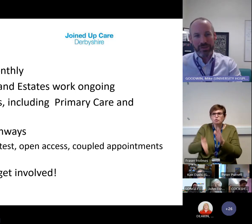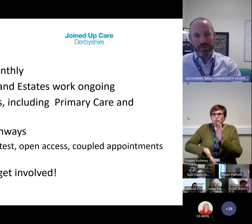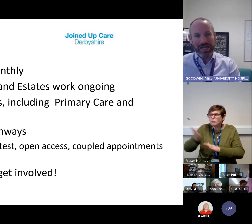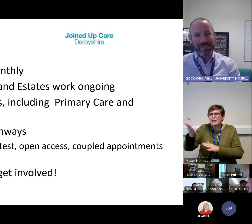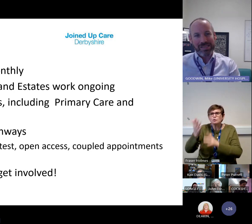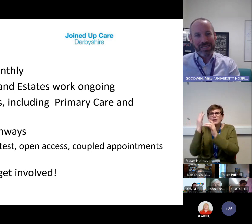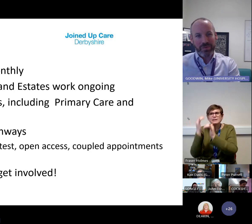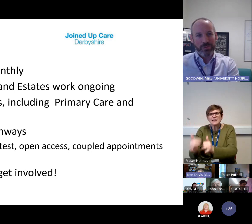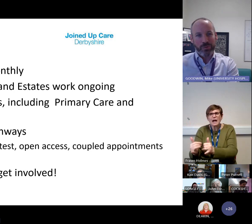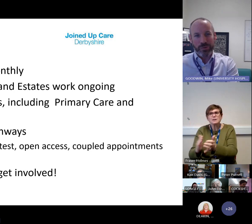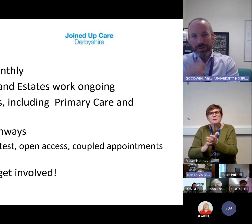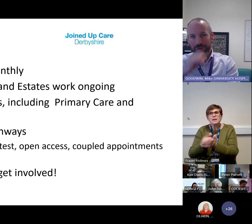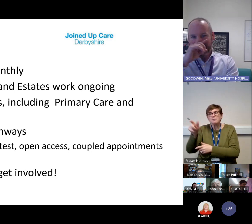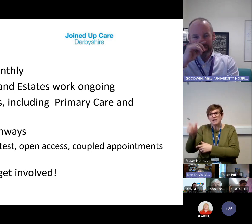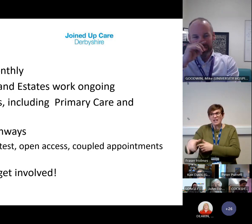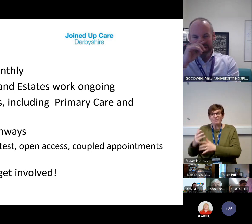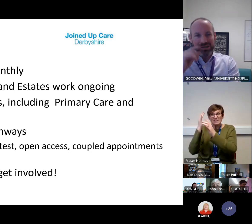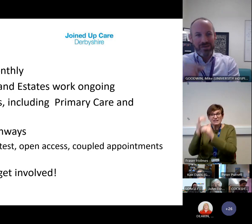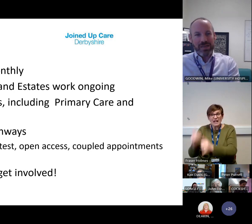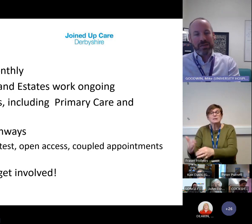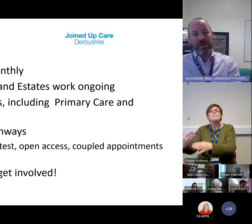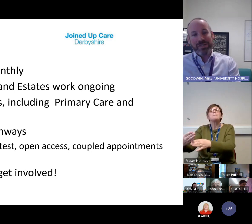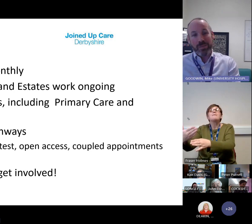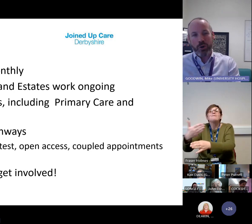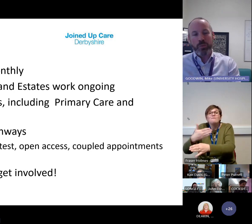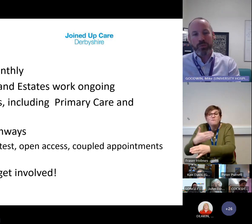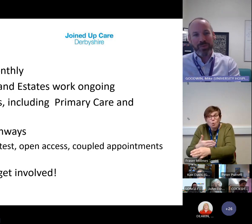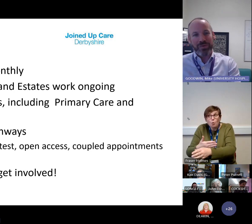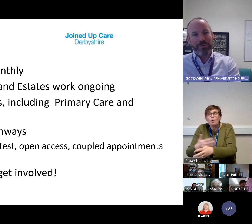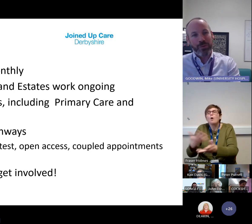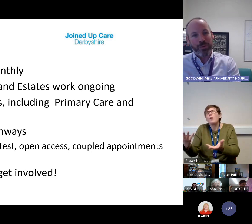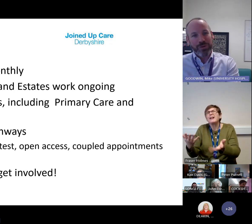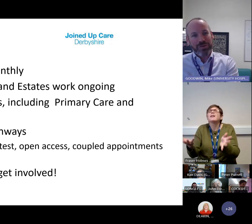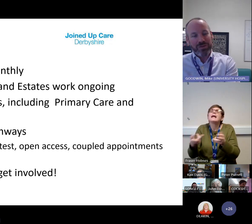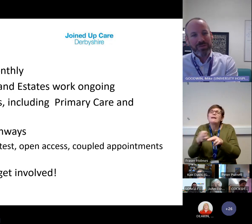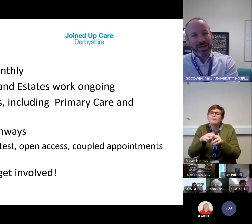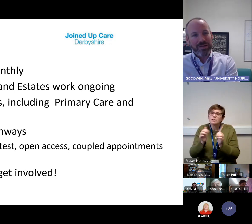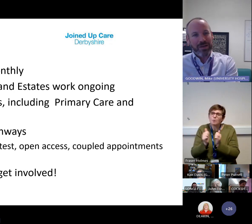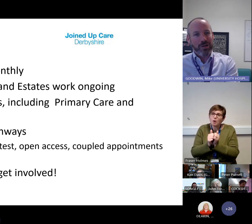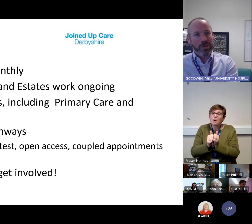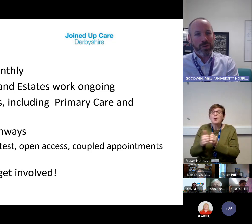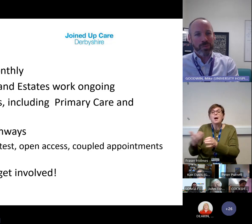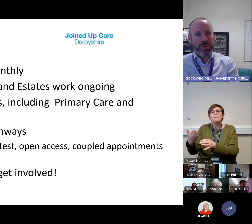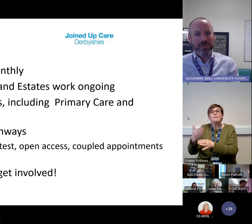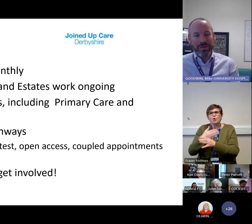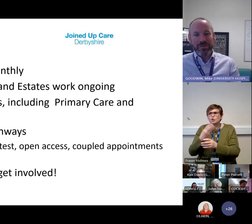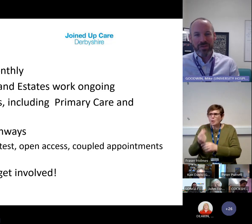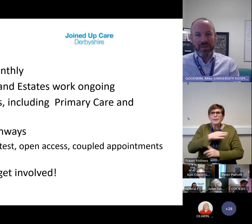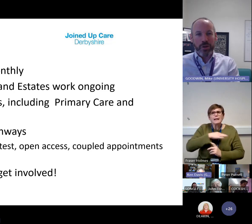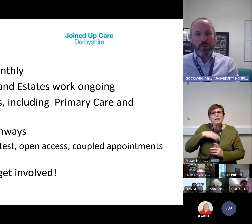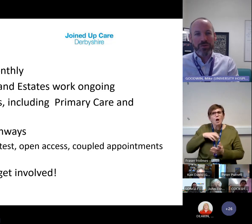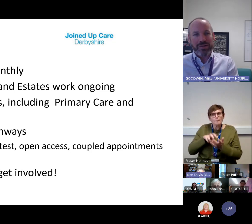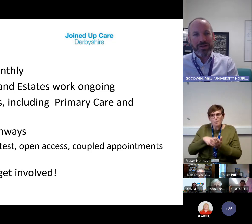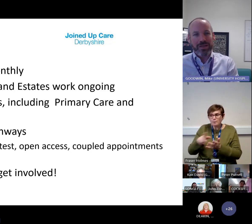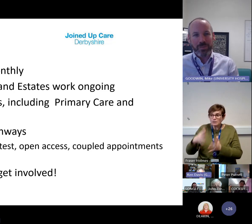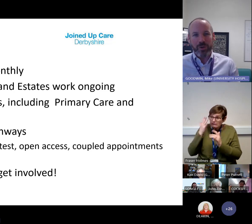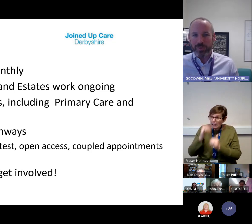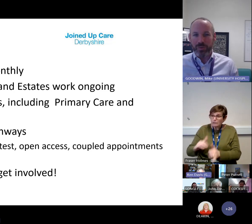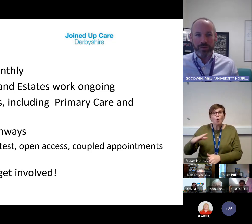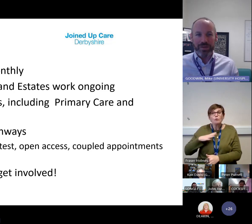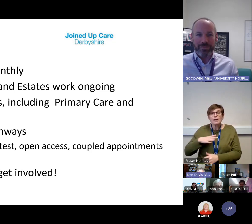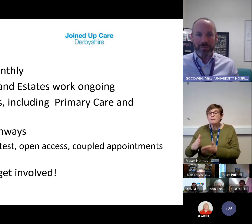so that the patient has the test before, where it's appropriate, before some of their clinical appointments so that they go to the